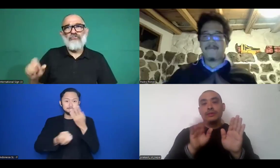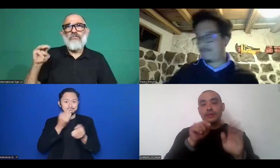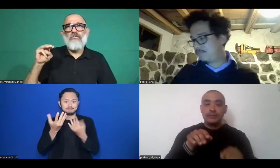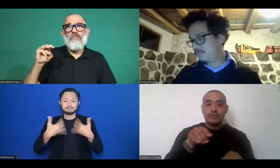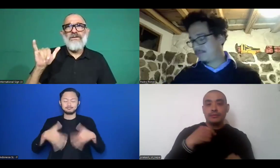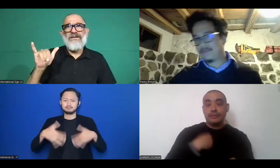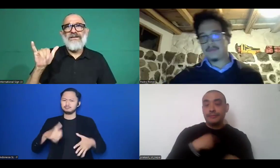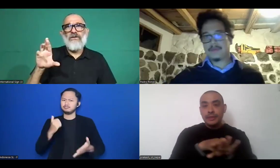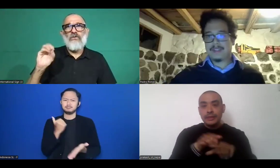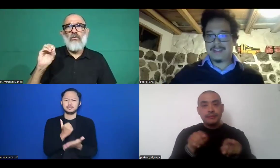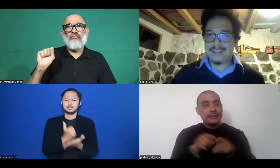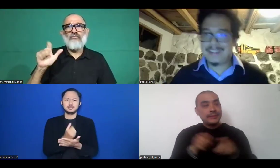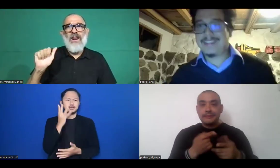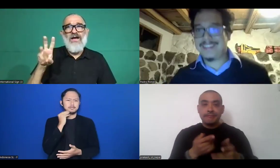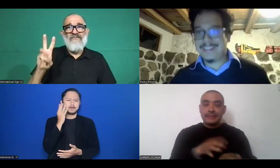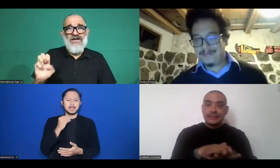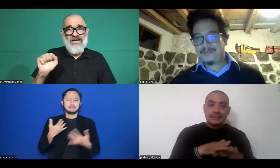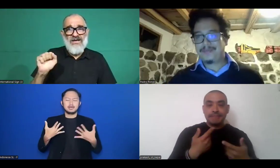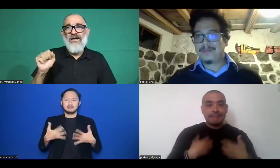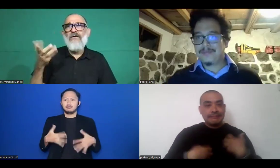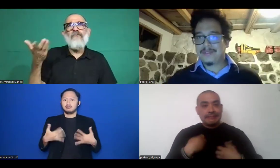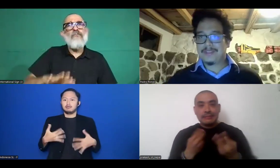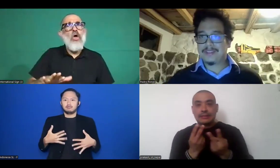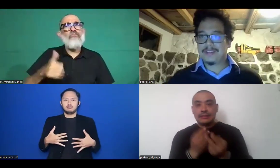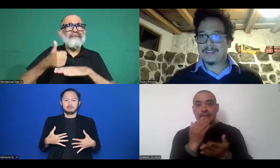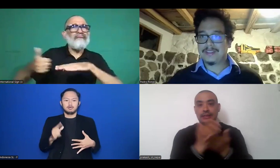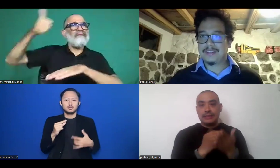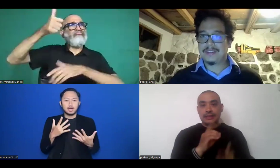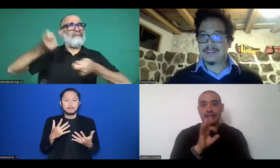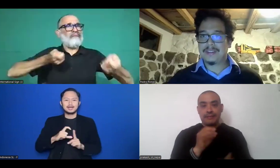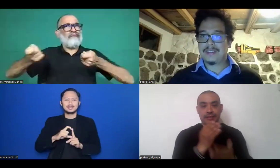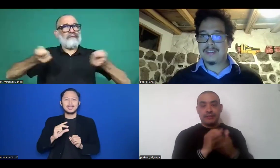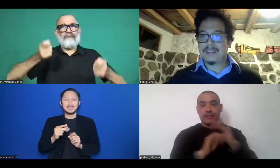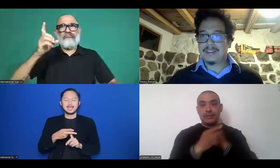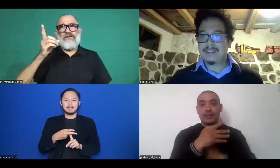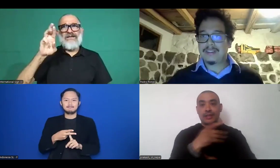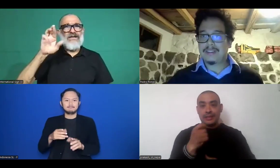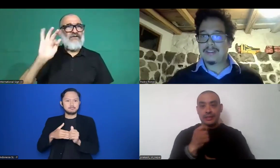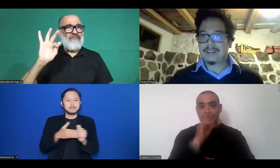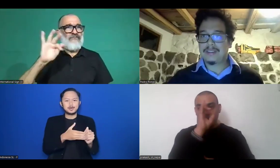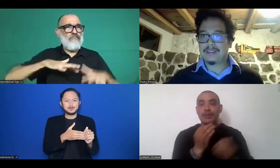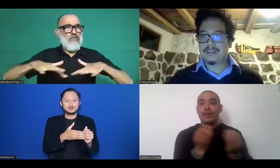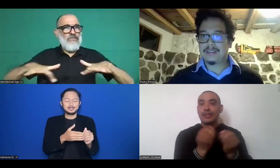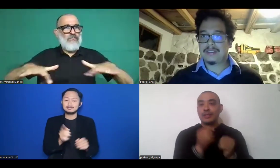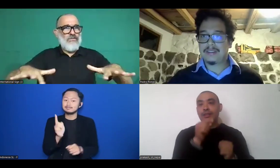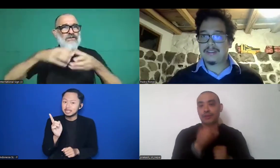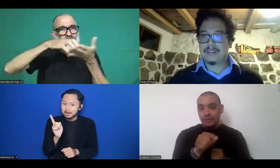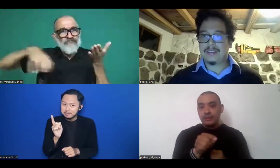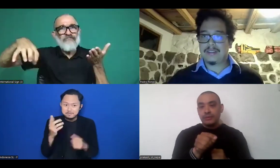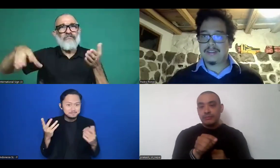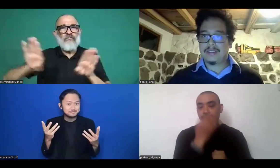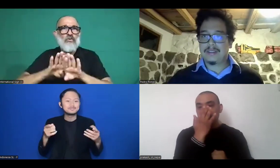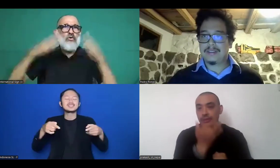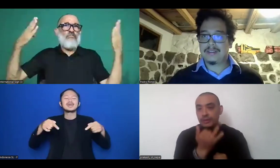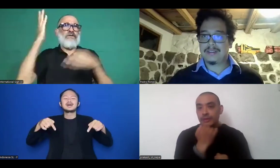really exciting event for DRF to host, particularly because I mean, I